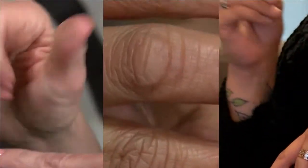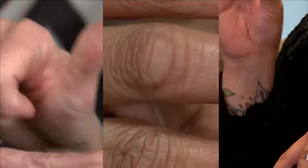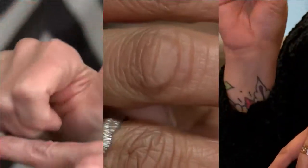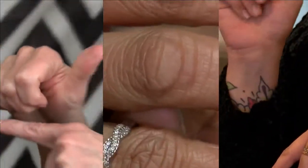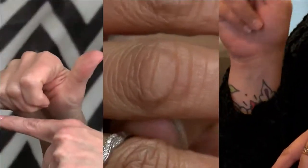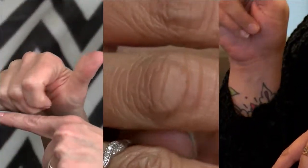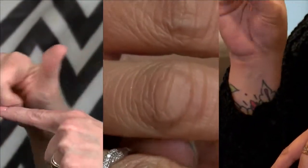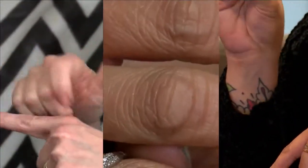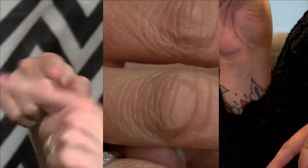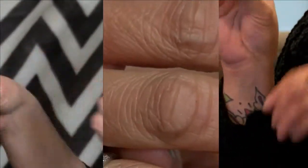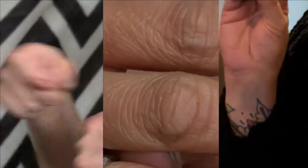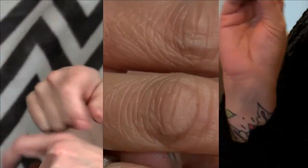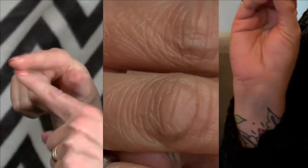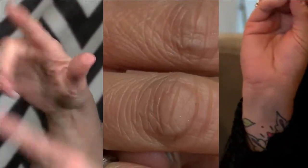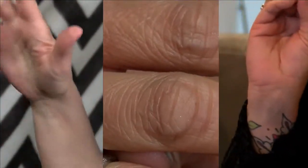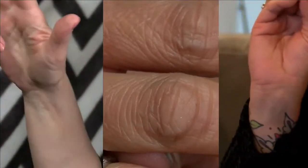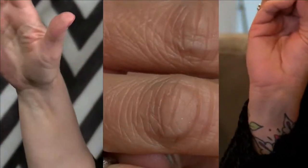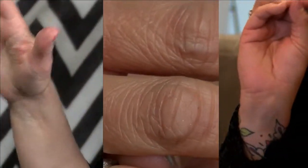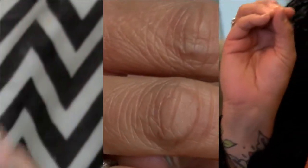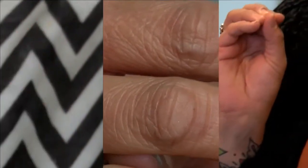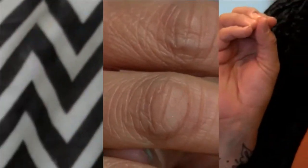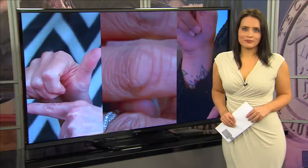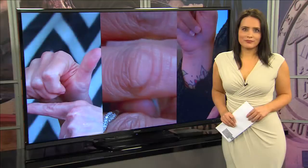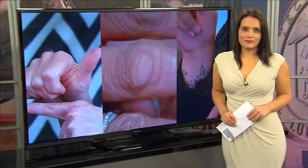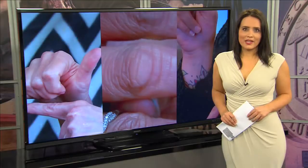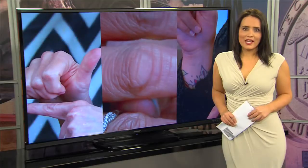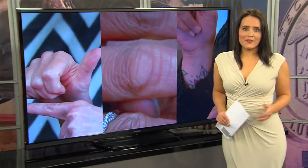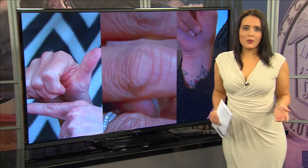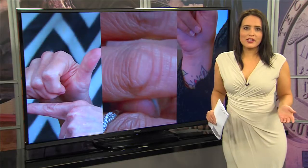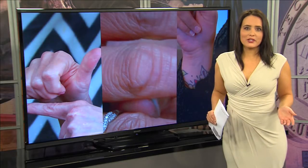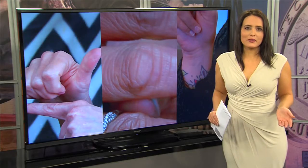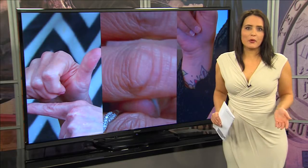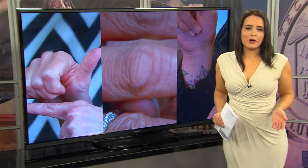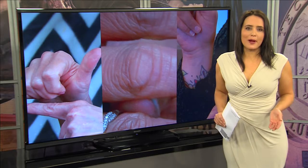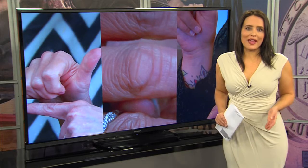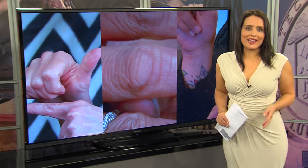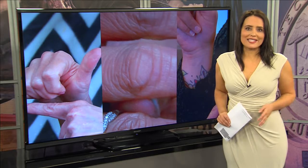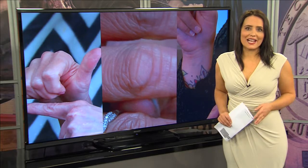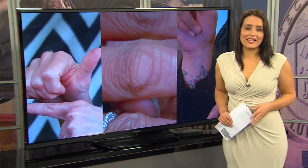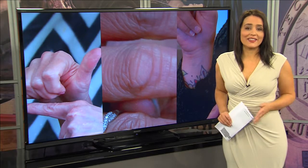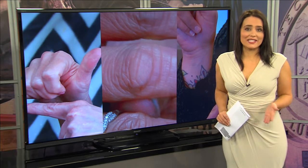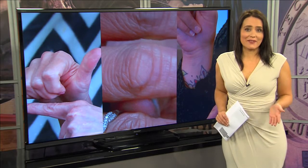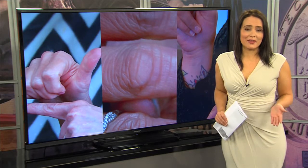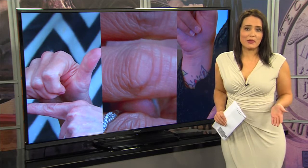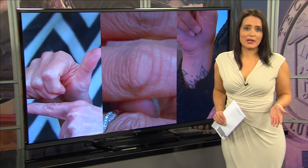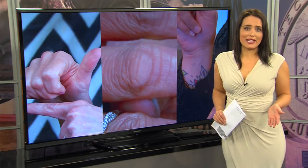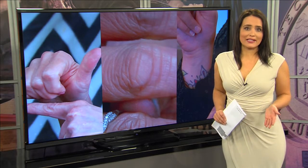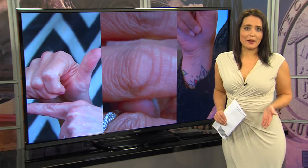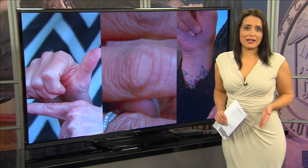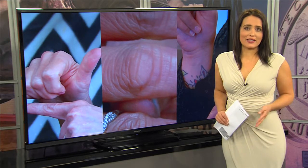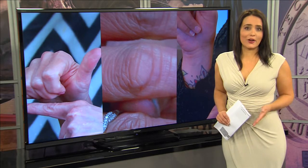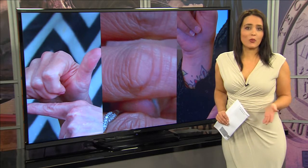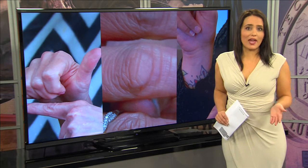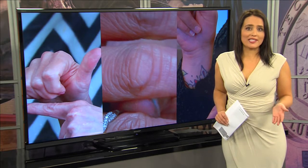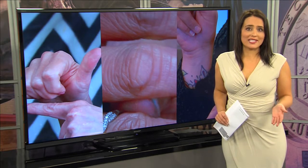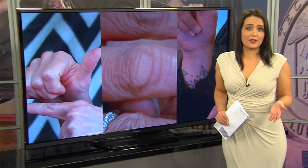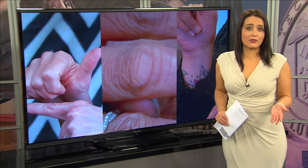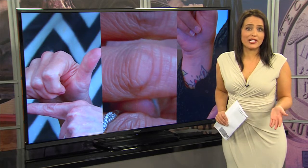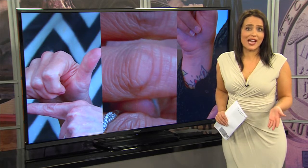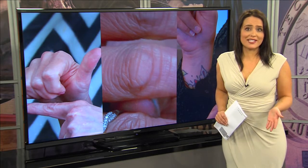deaf community is searching for any helping hands. If you want to learn more about ASL and the deaf community in Lubbock, there are ways to take free classes